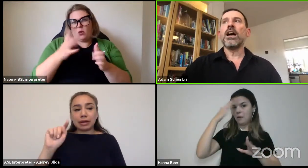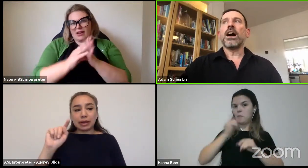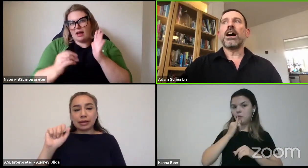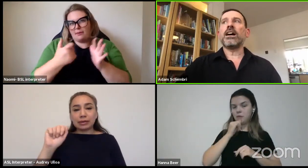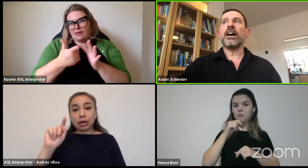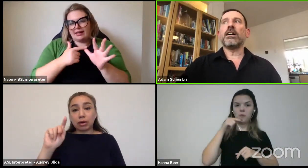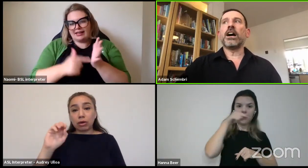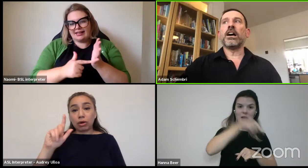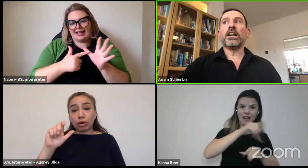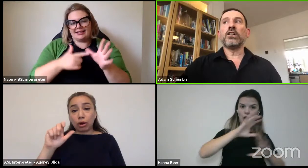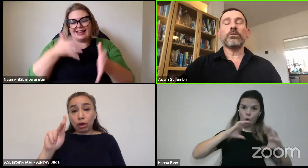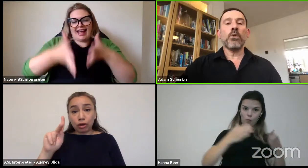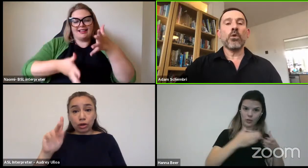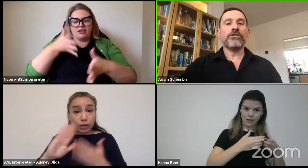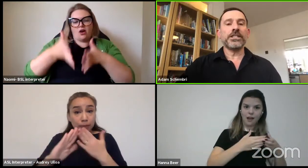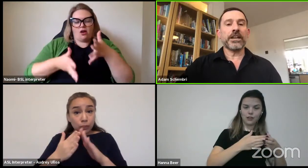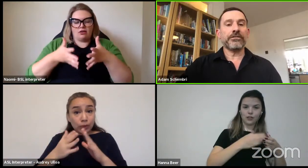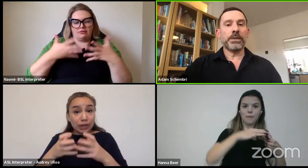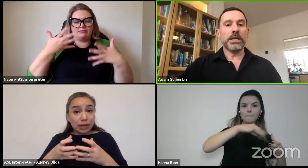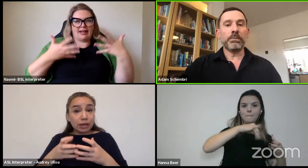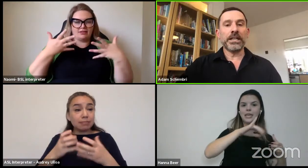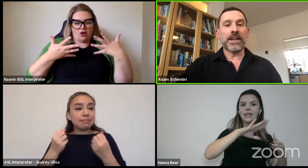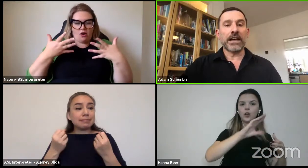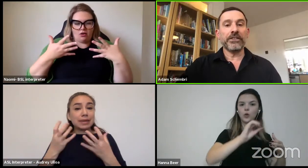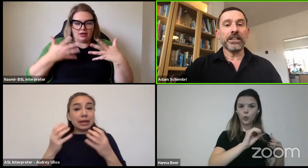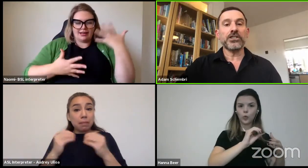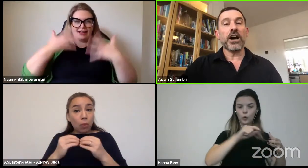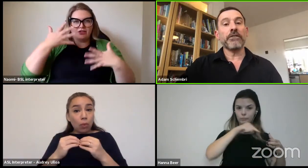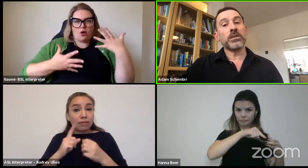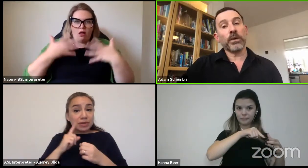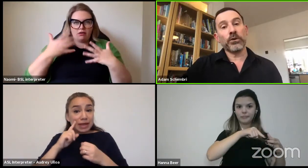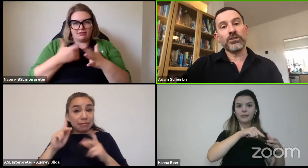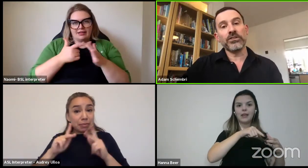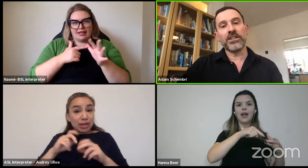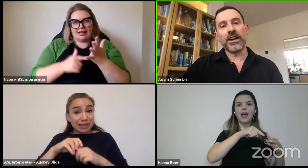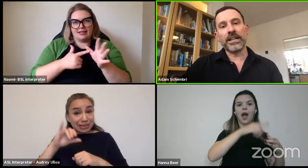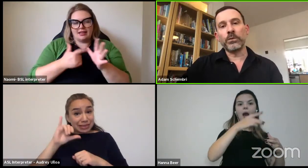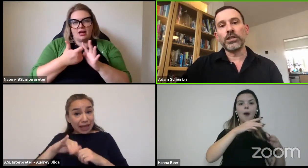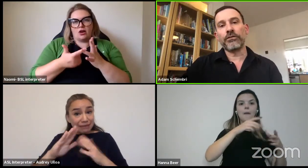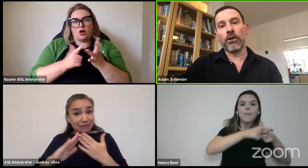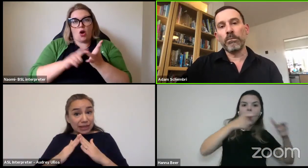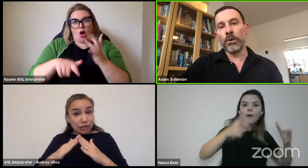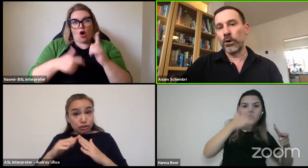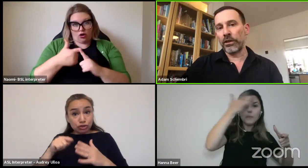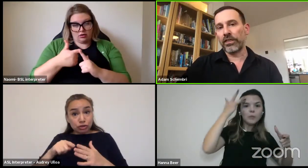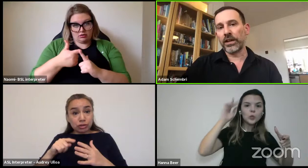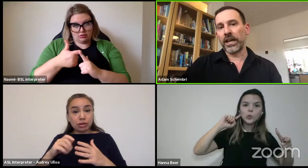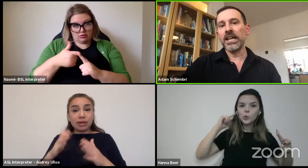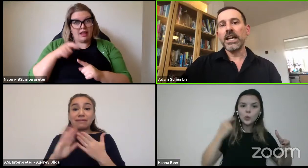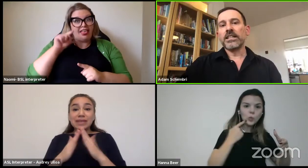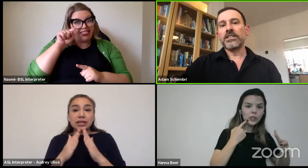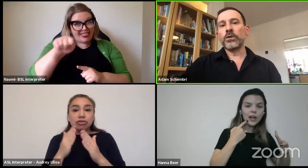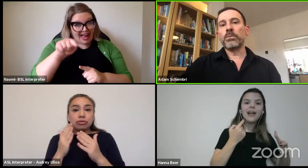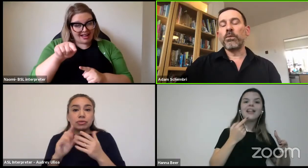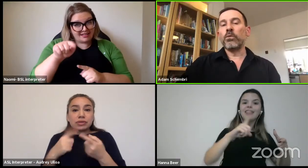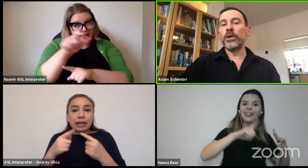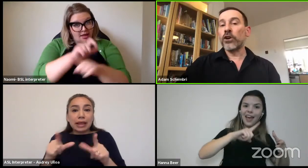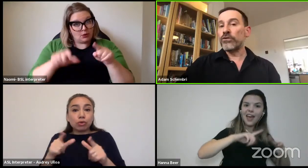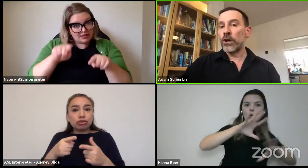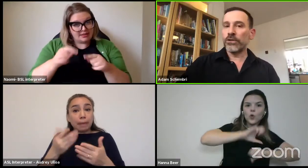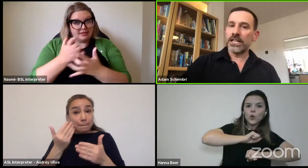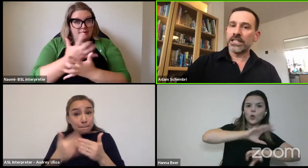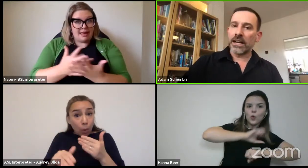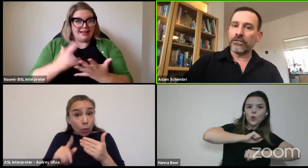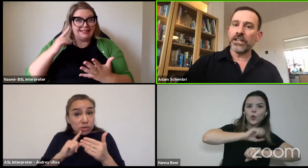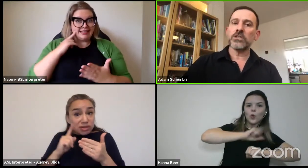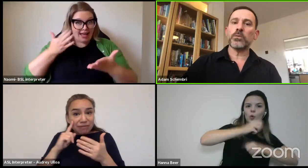example, a lot more of the deaf people in that village are exposed to sign language from birth. Okay, so we don't